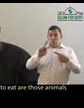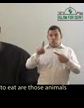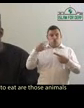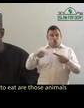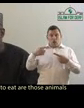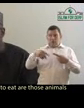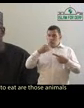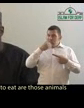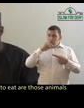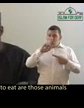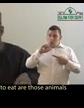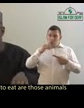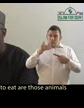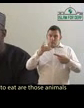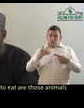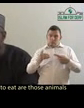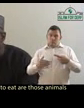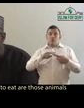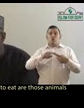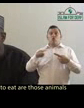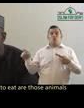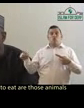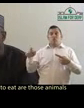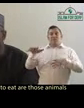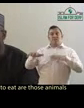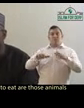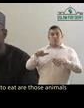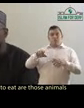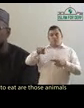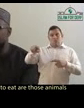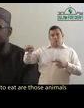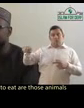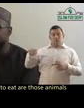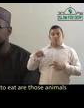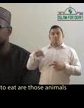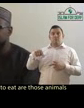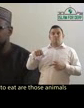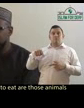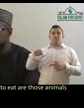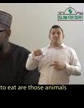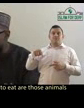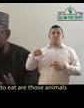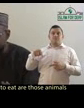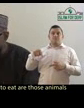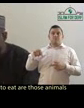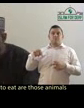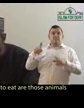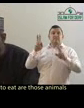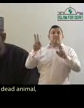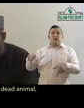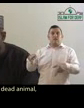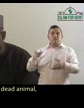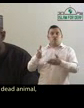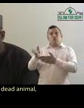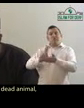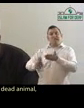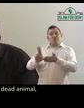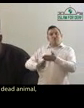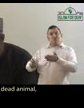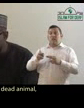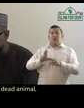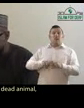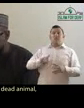for you to eat are those animals that died naturally. If